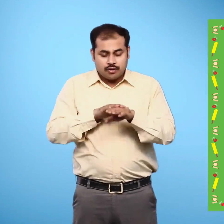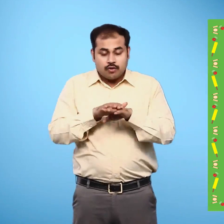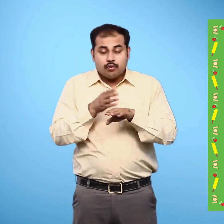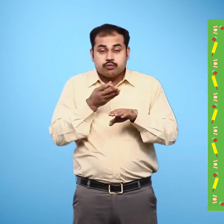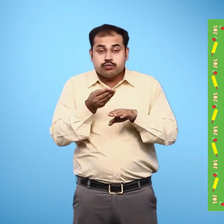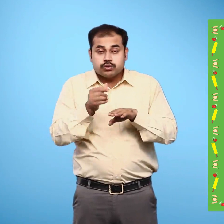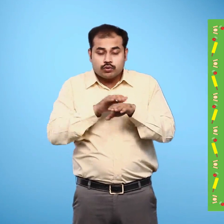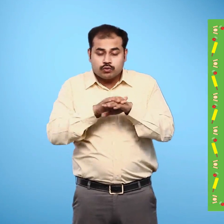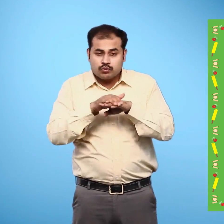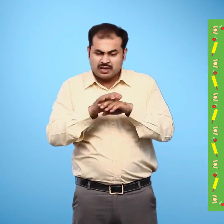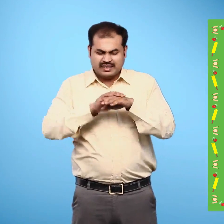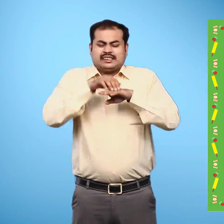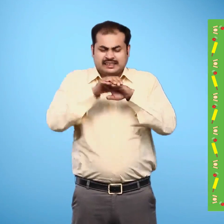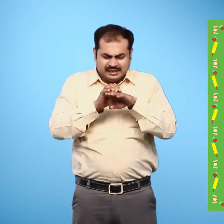smooth or rough surfaces,